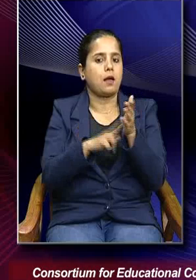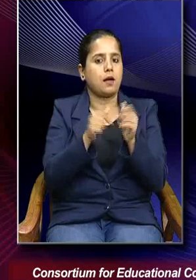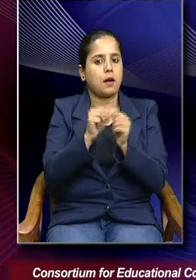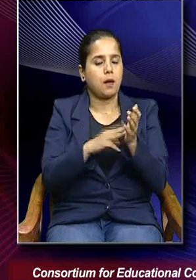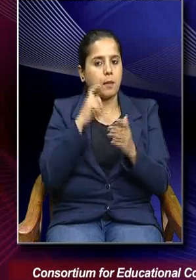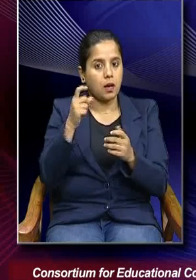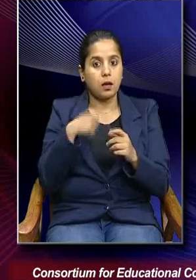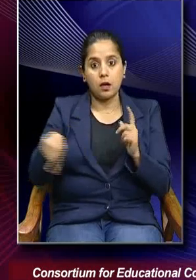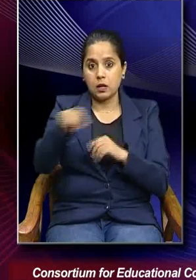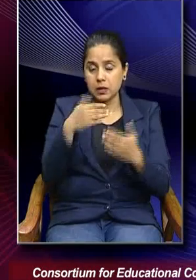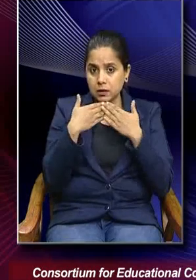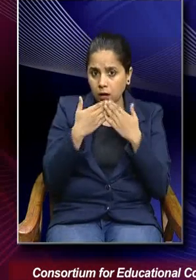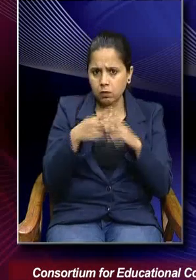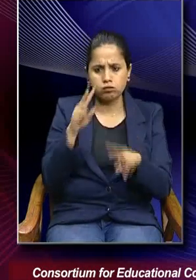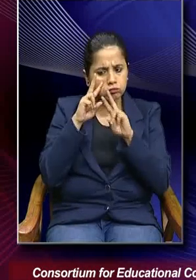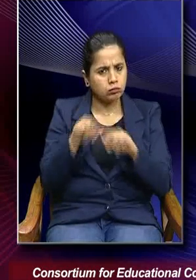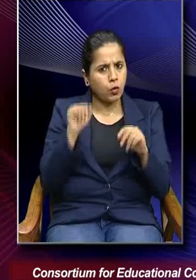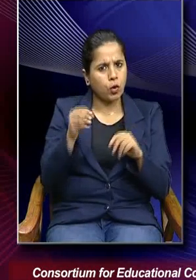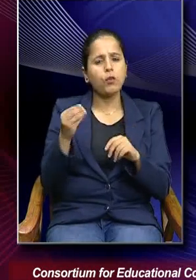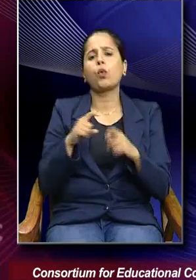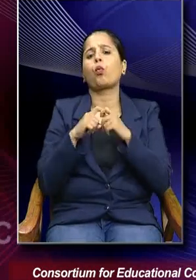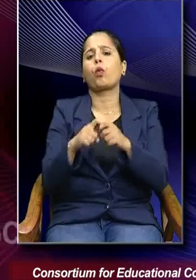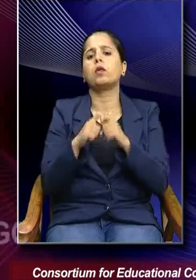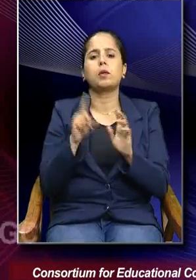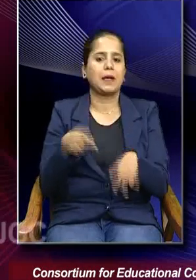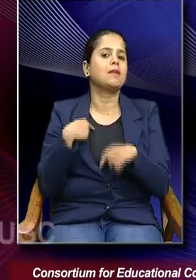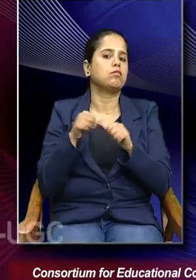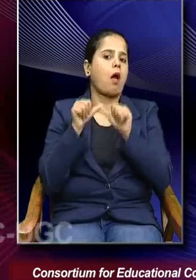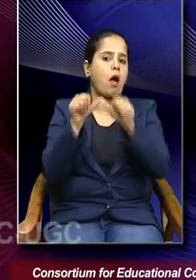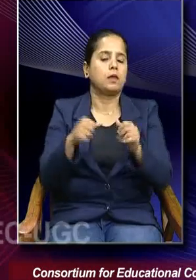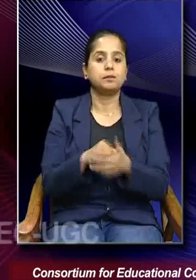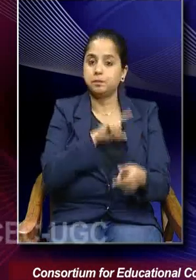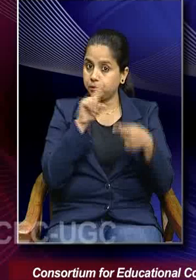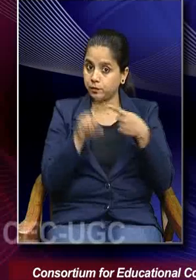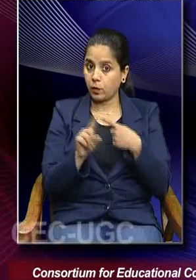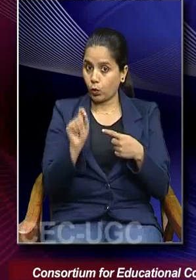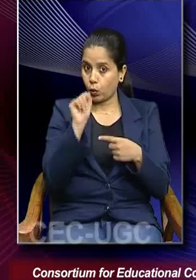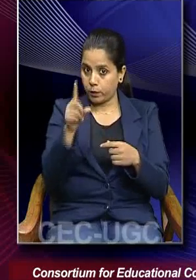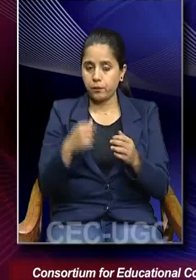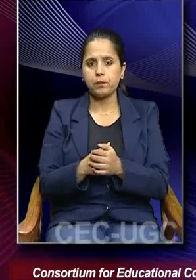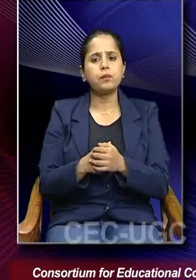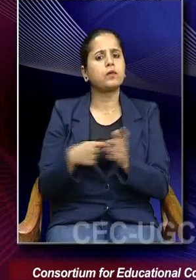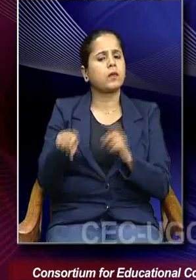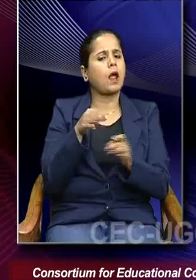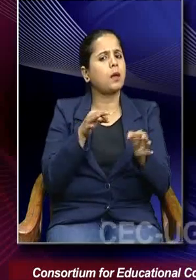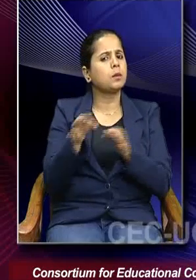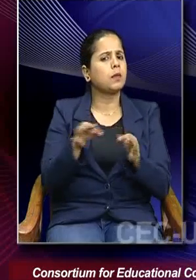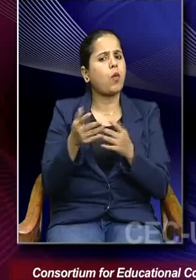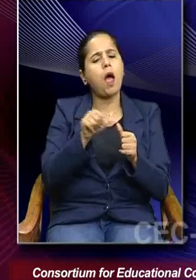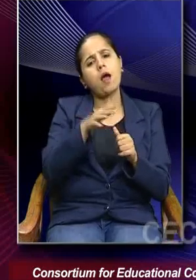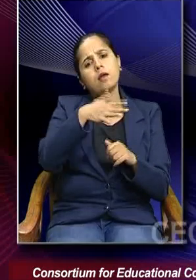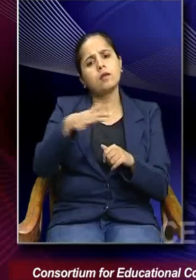population dynamics seeks to answer few questions. Number one, what explains